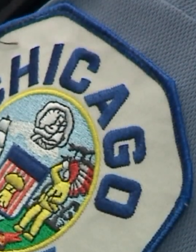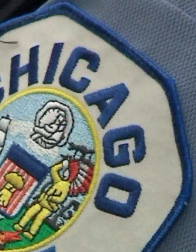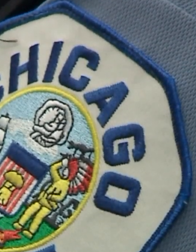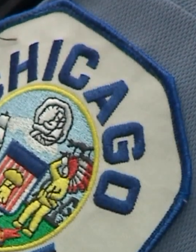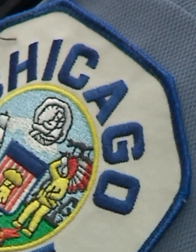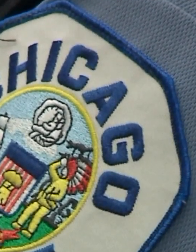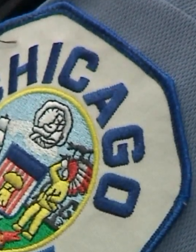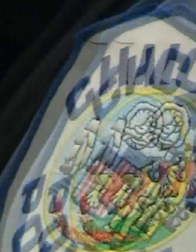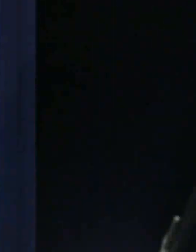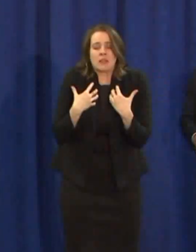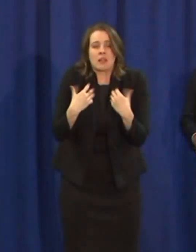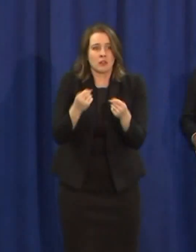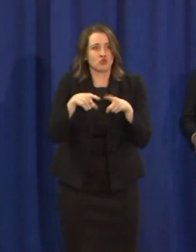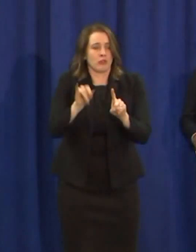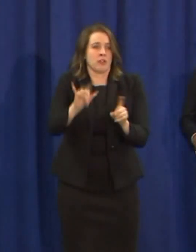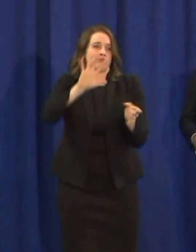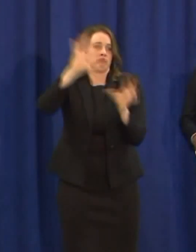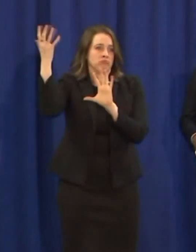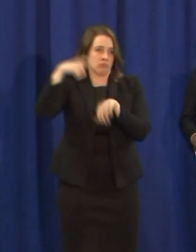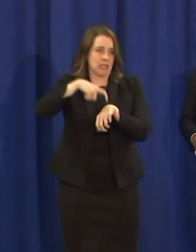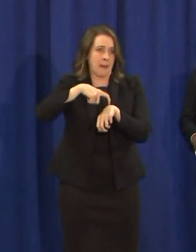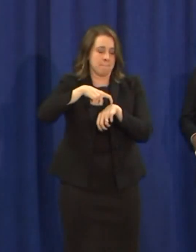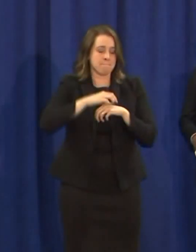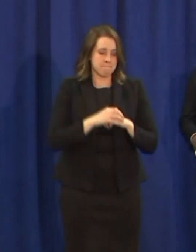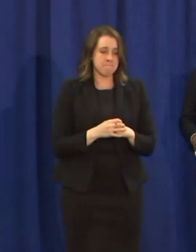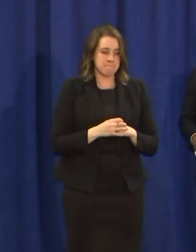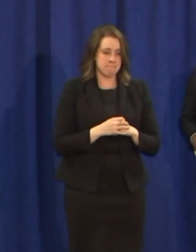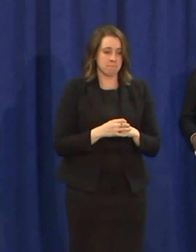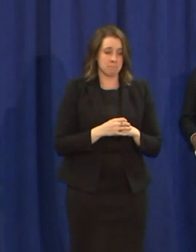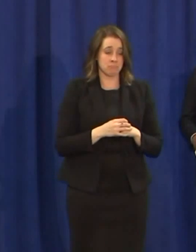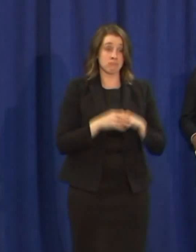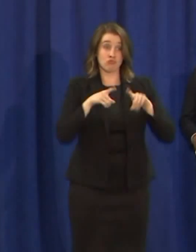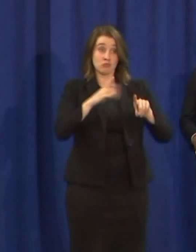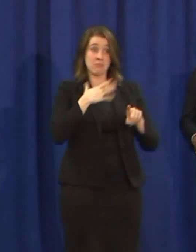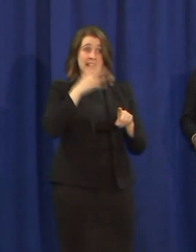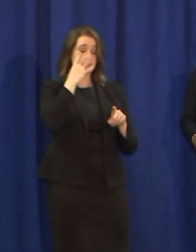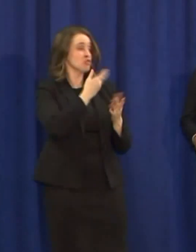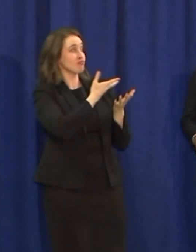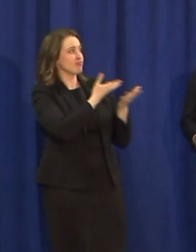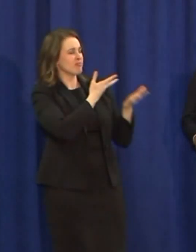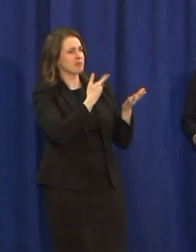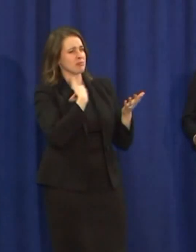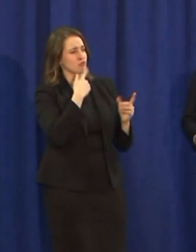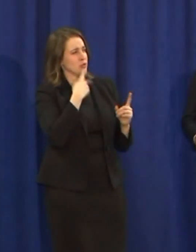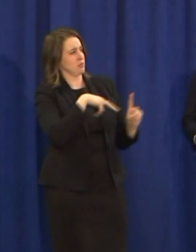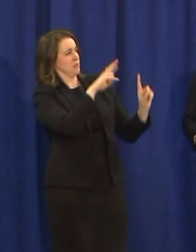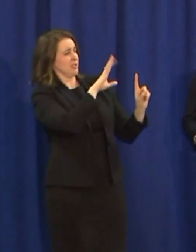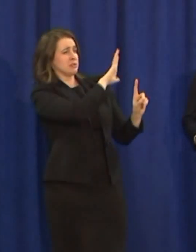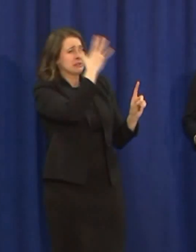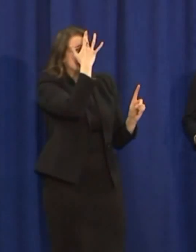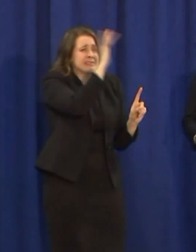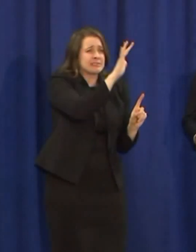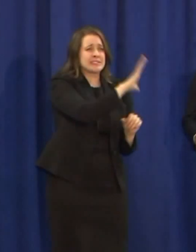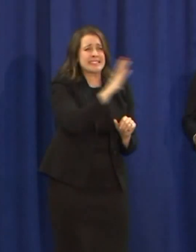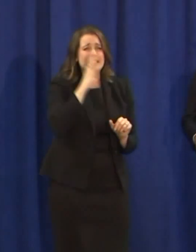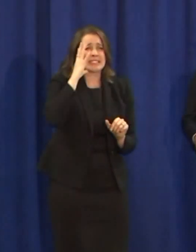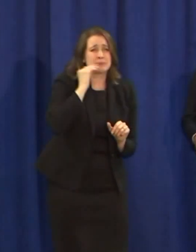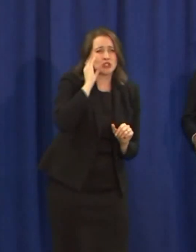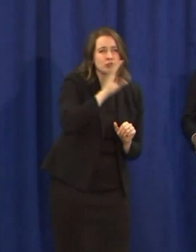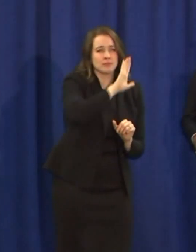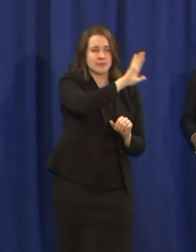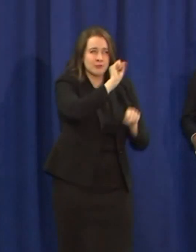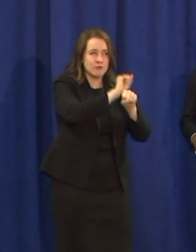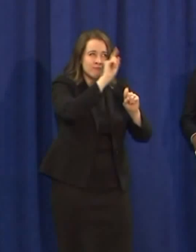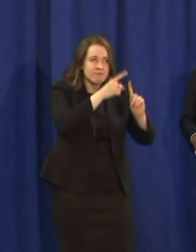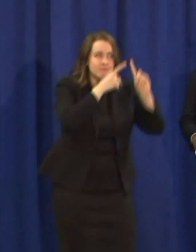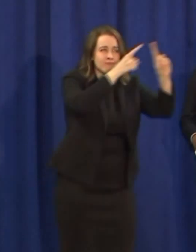outstanding. In my time with him, I've come to admire his intellect, experience, and determination, to be